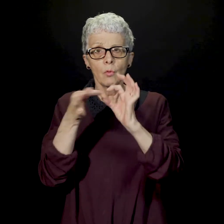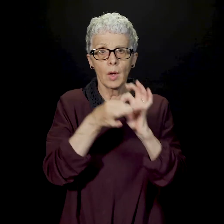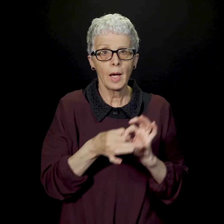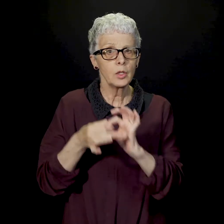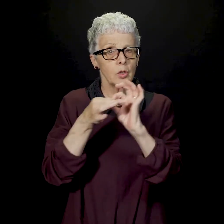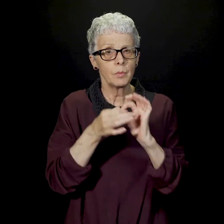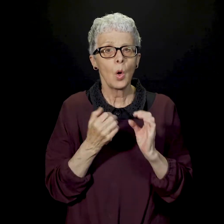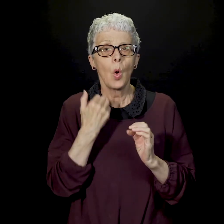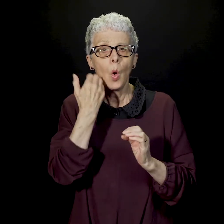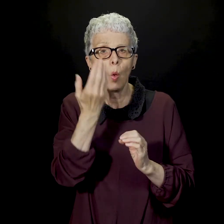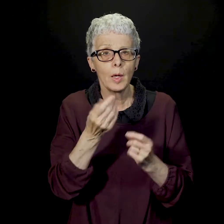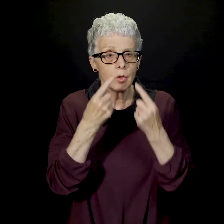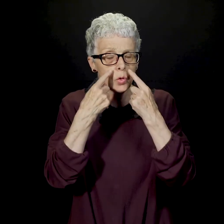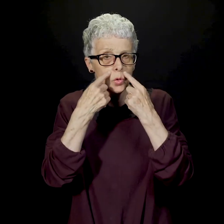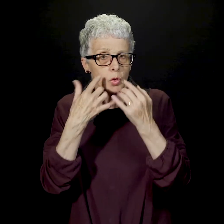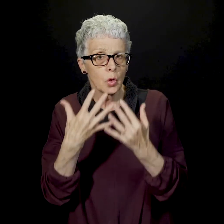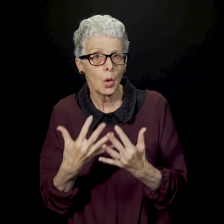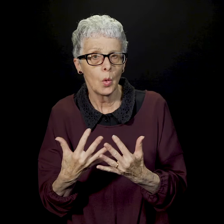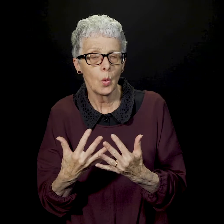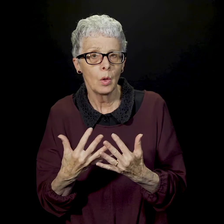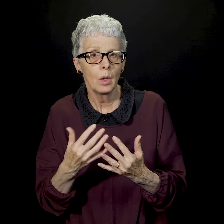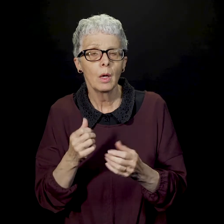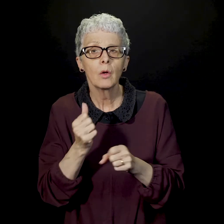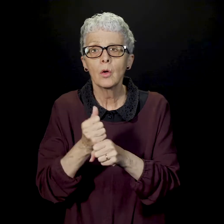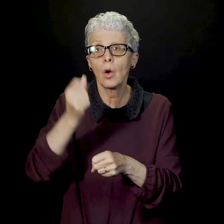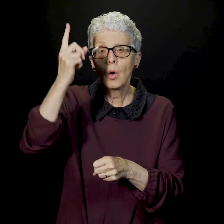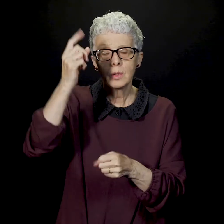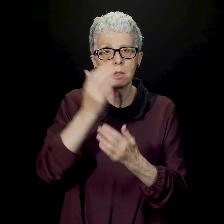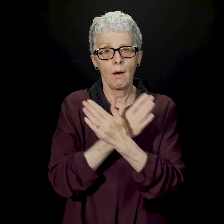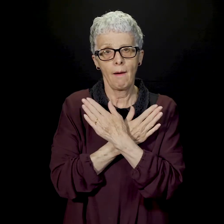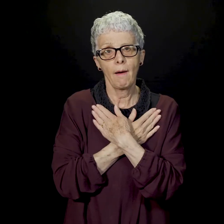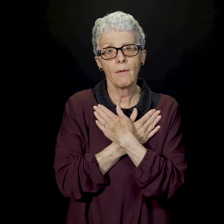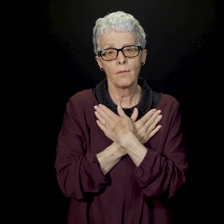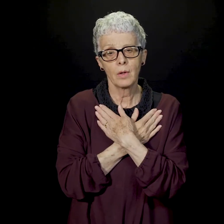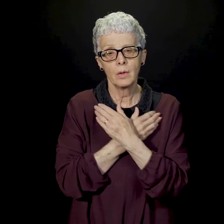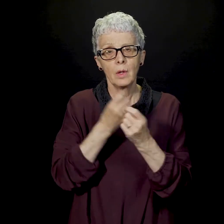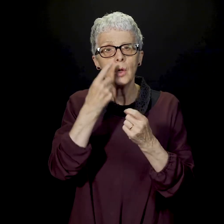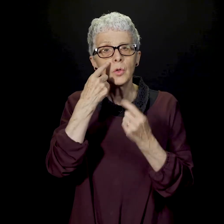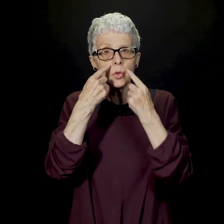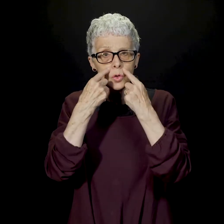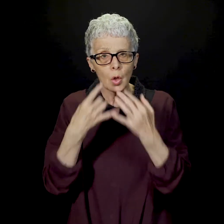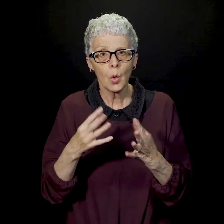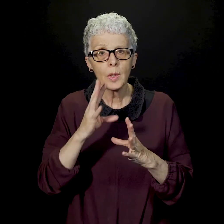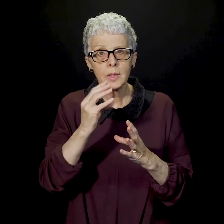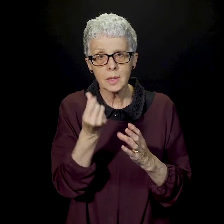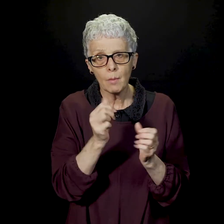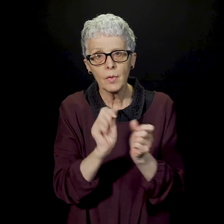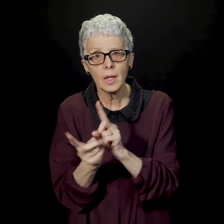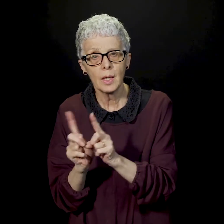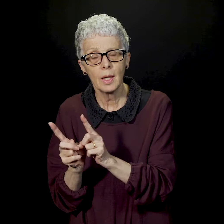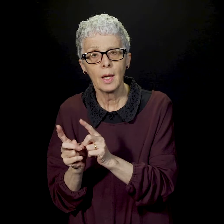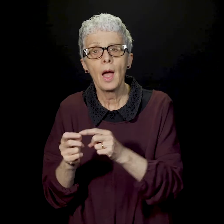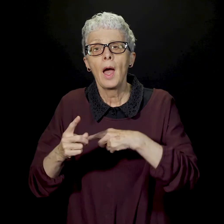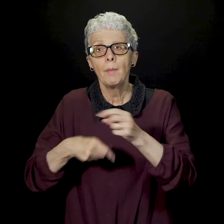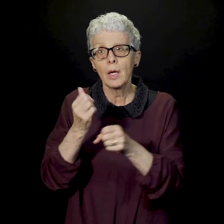always intended to reflect something about God, to show something about God's character to